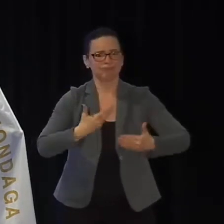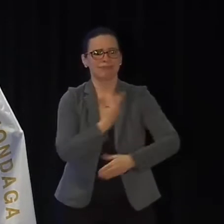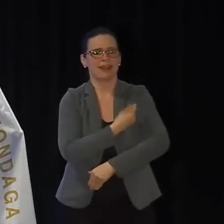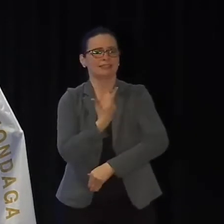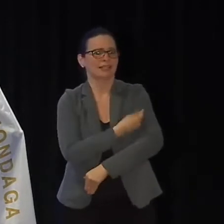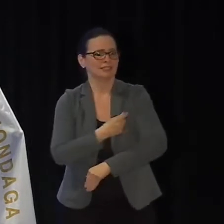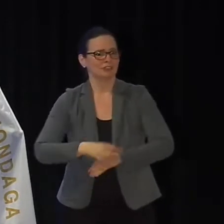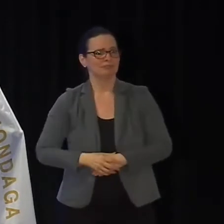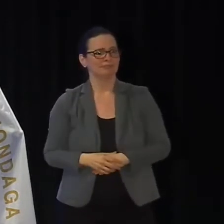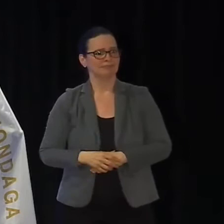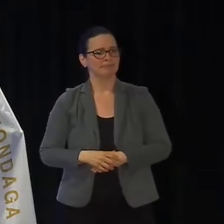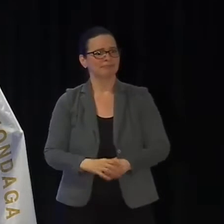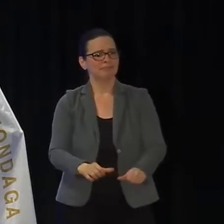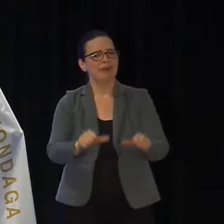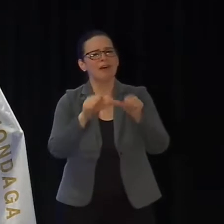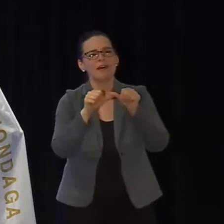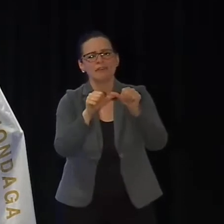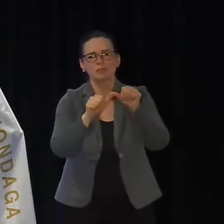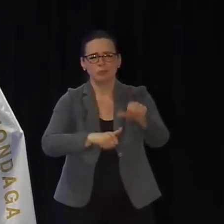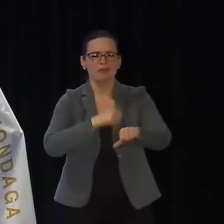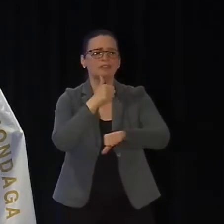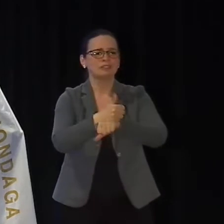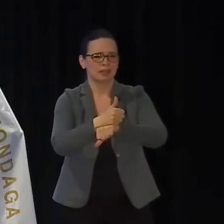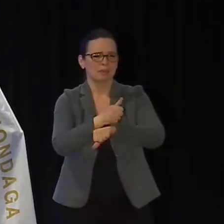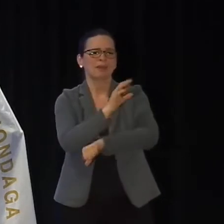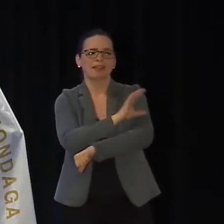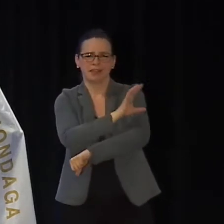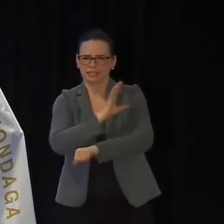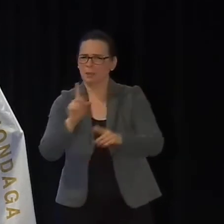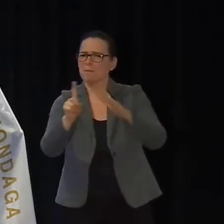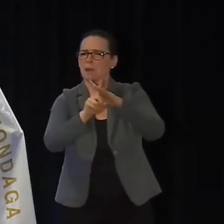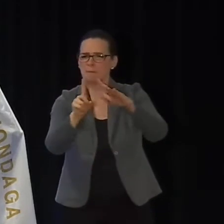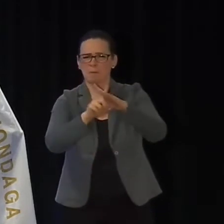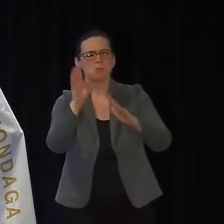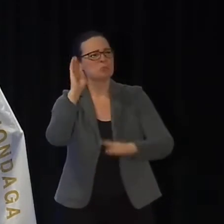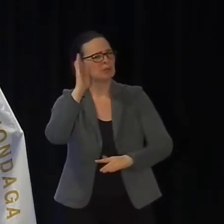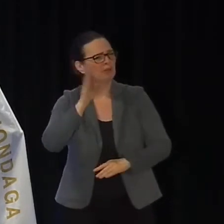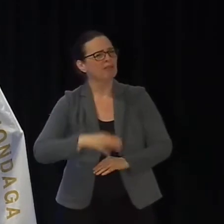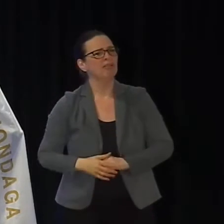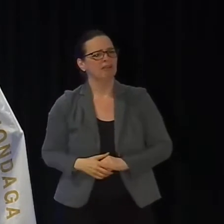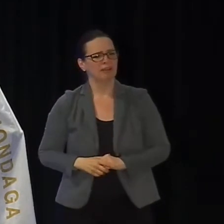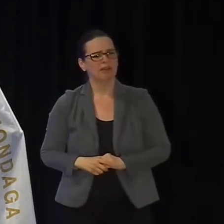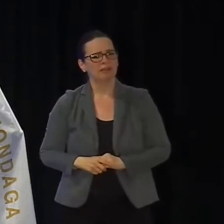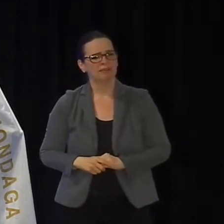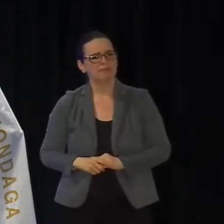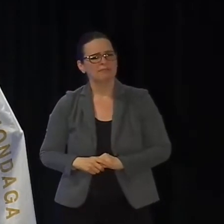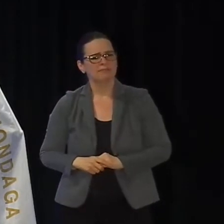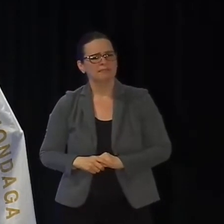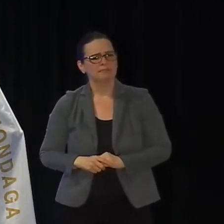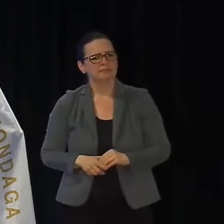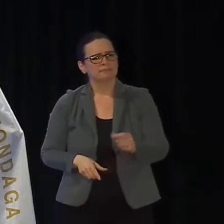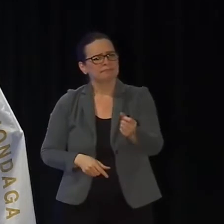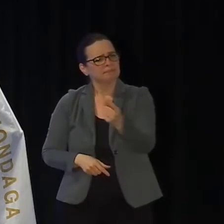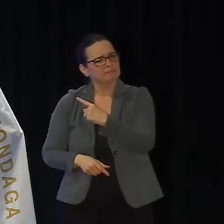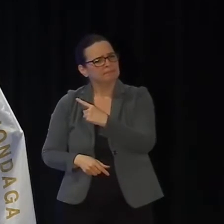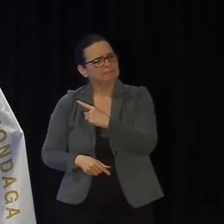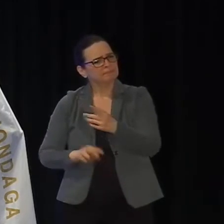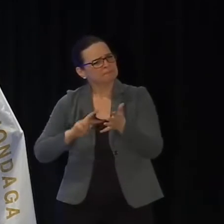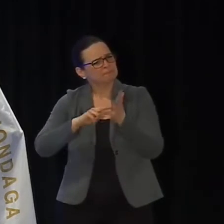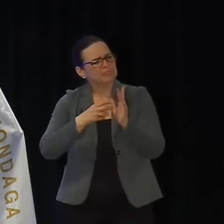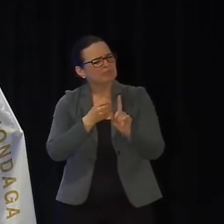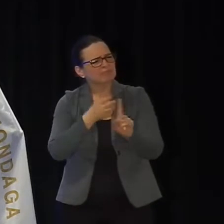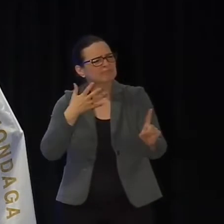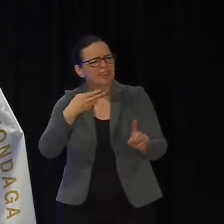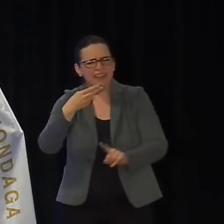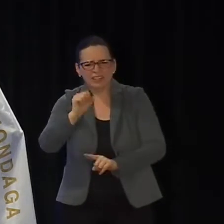well. I think we have a couple of them this week. Would you speak more to the idea of bringing them to high schools? It doesn't sound like that's something you're planning as